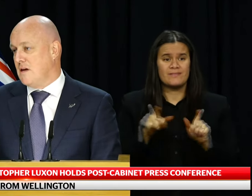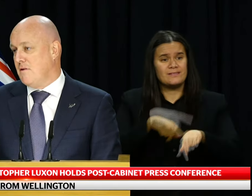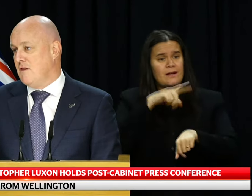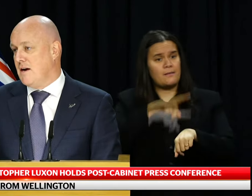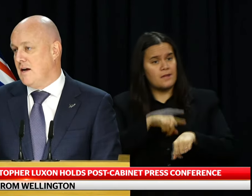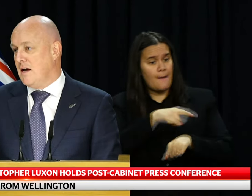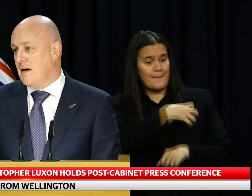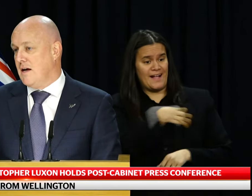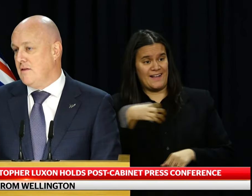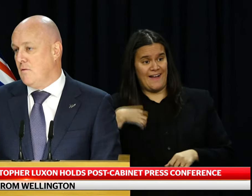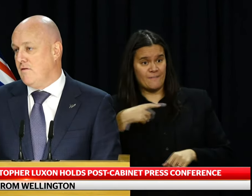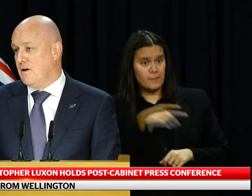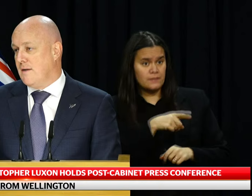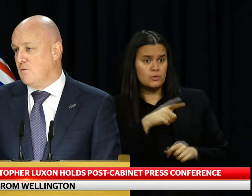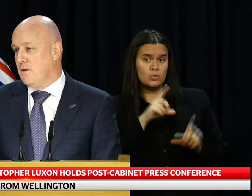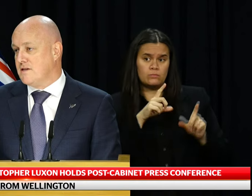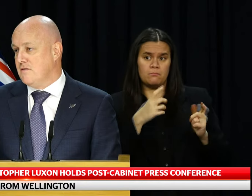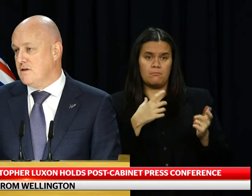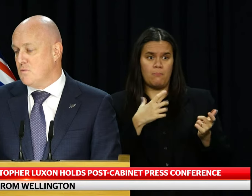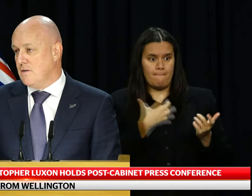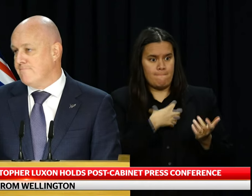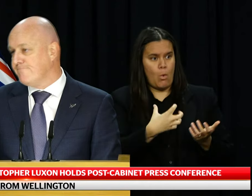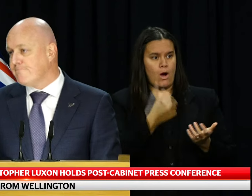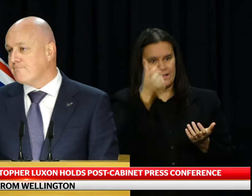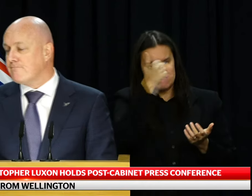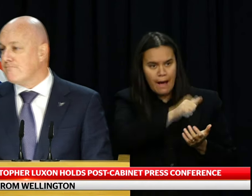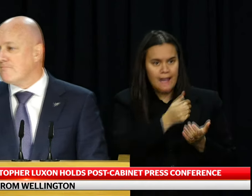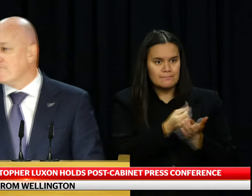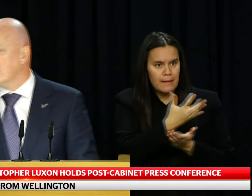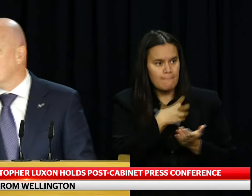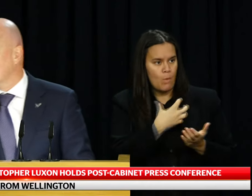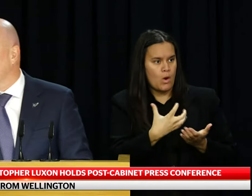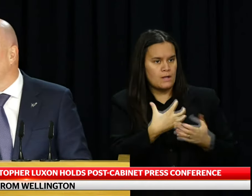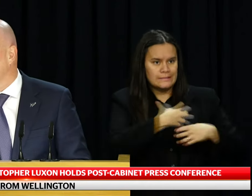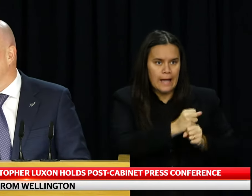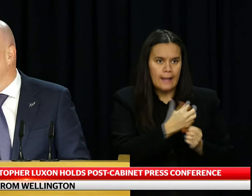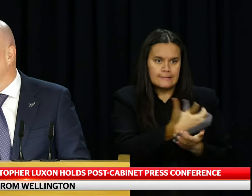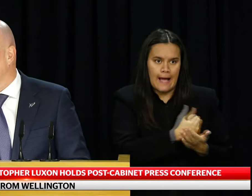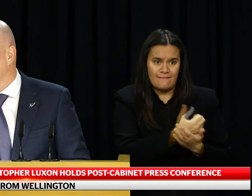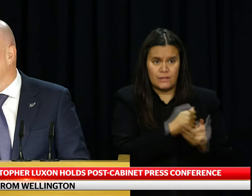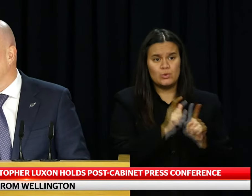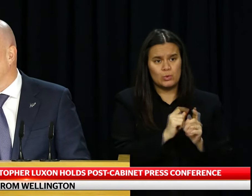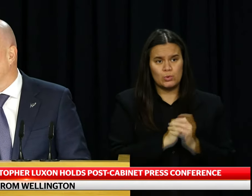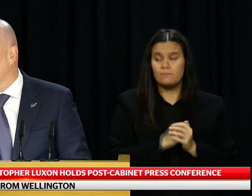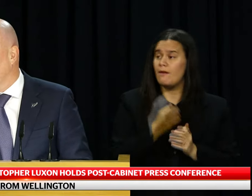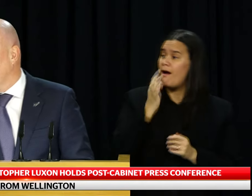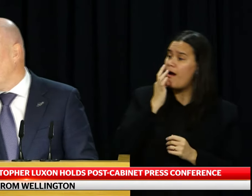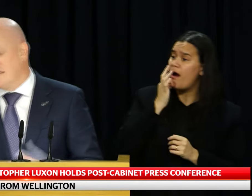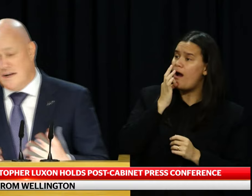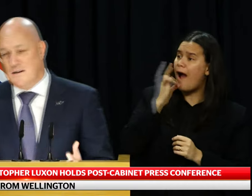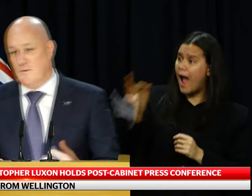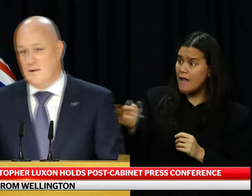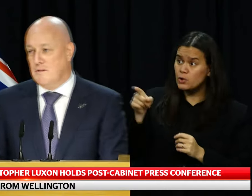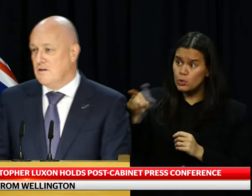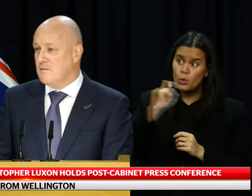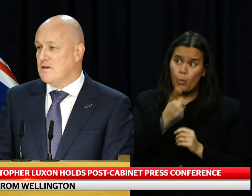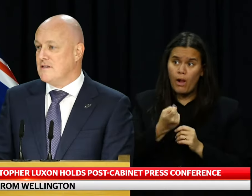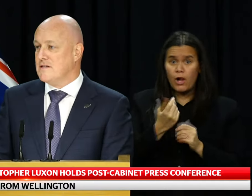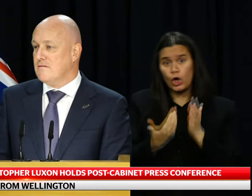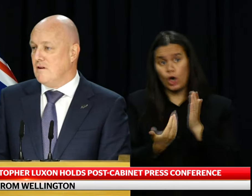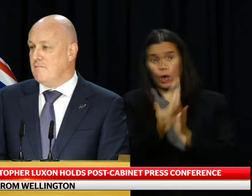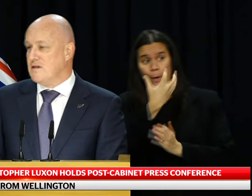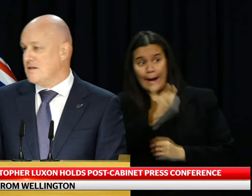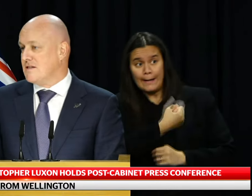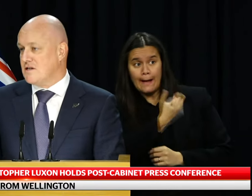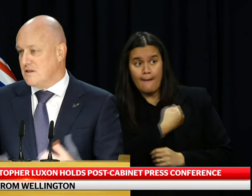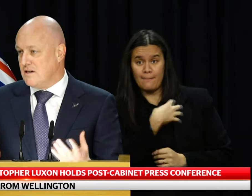program that's up and running and that we're very comfortable get delivered as well. Will there be any new revenue raising measures that may Again, we're in the middle of the